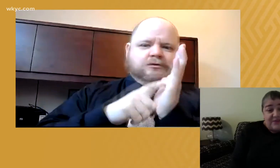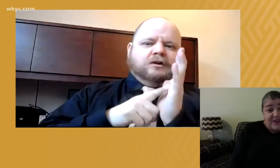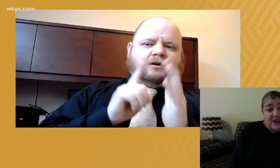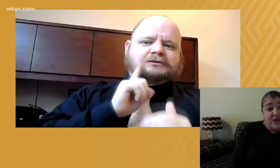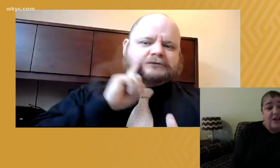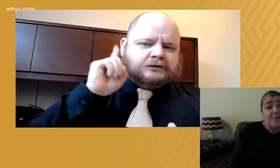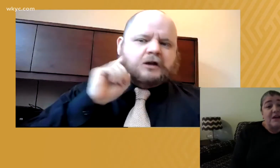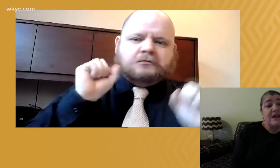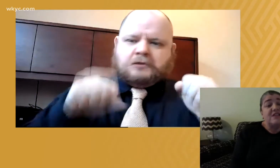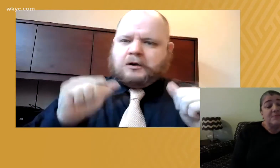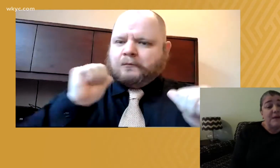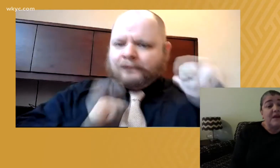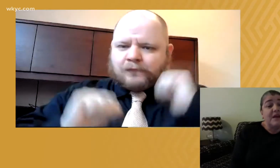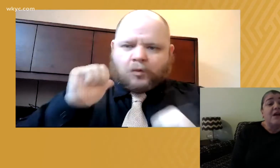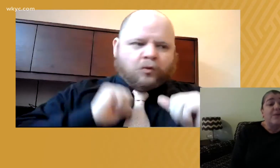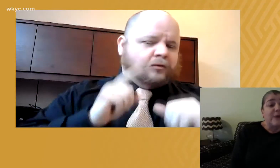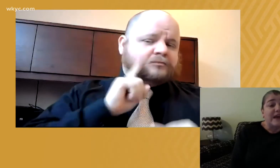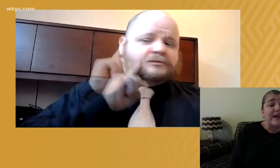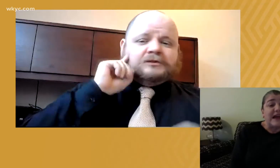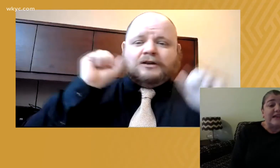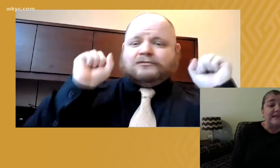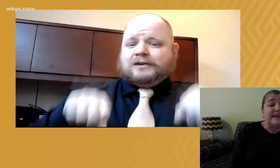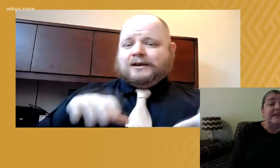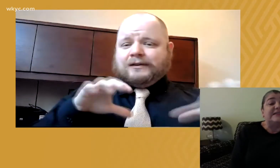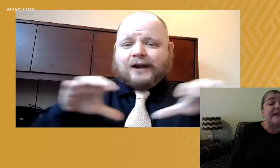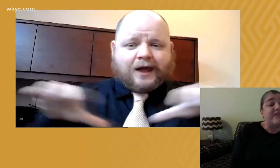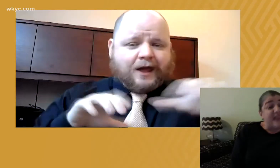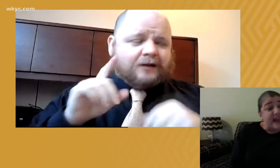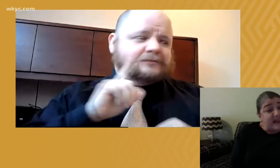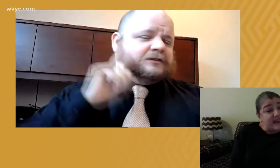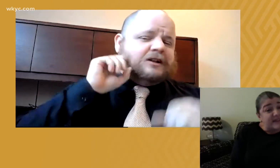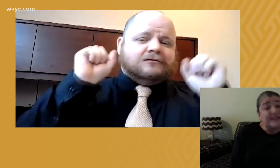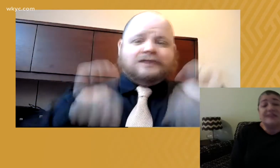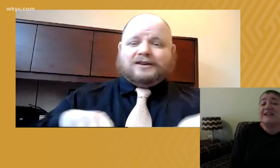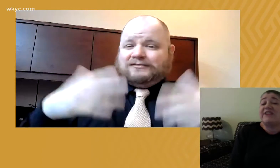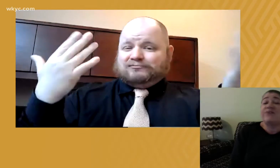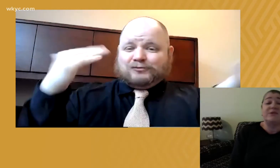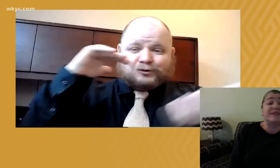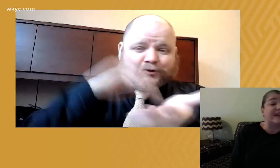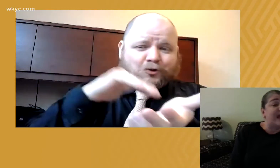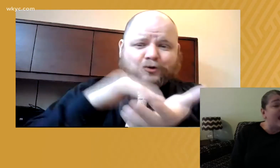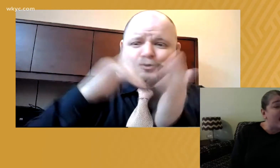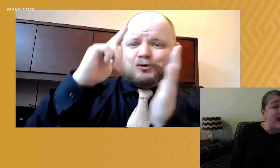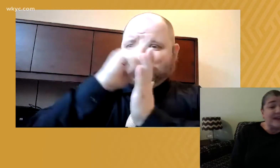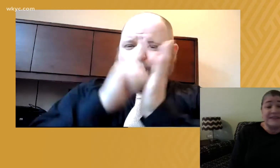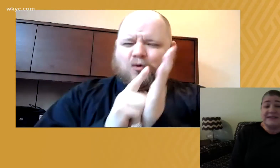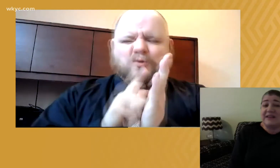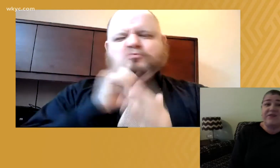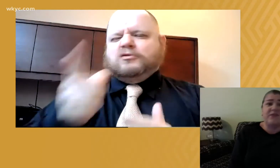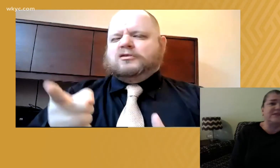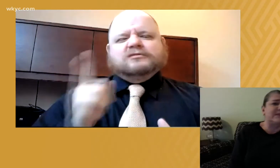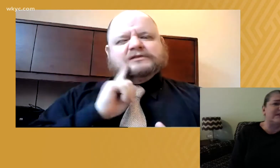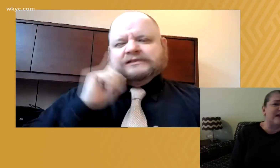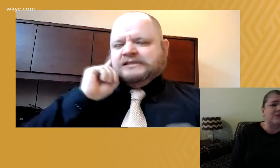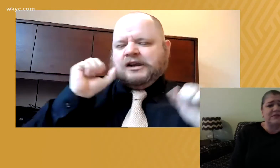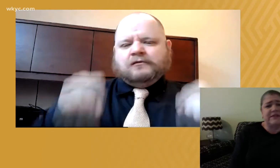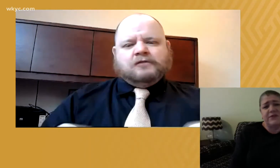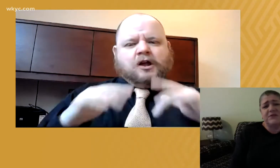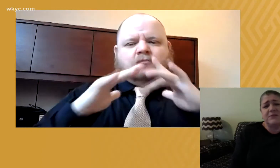the hearing community to be recognizing deaf talent. Deaf folks can act. Deaf folks can be doctors. Deaf folks can be